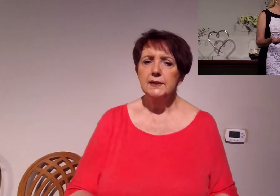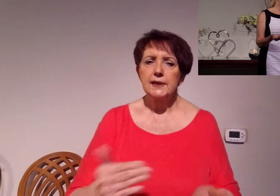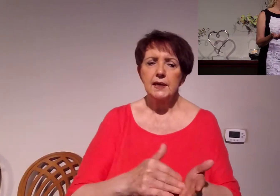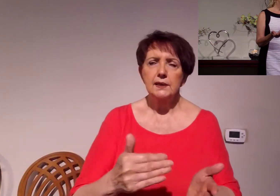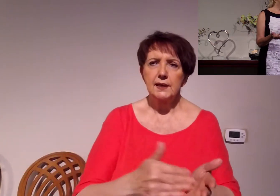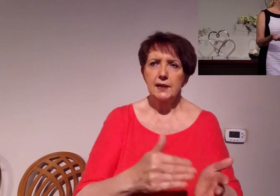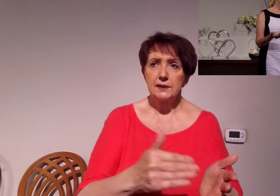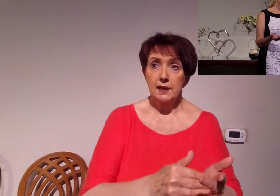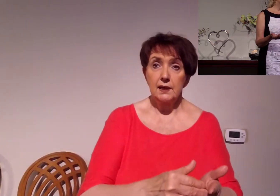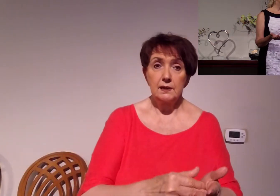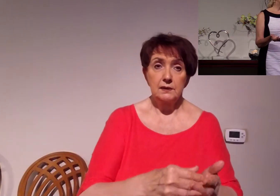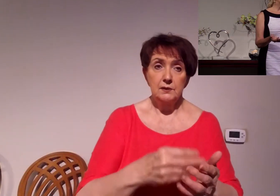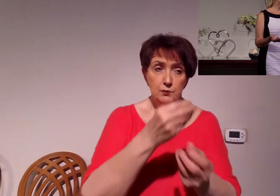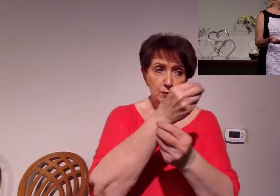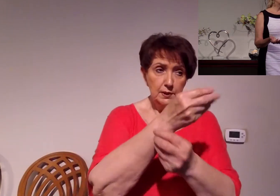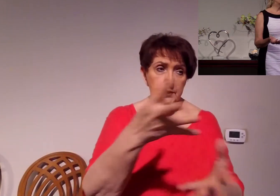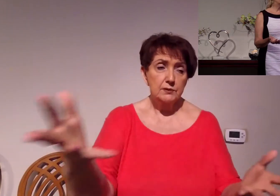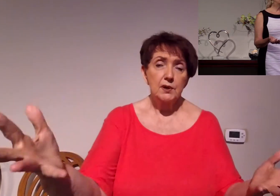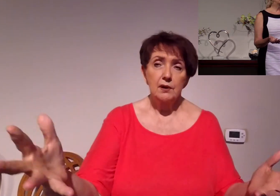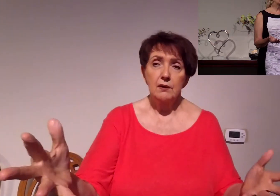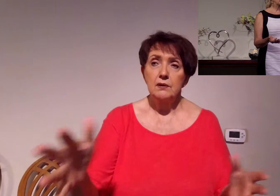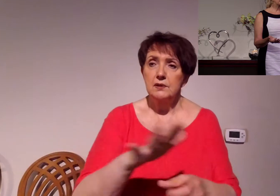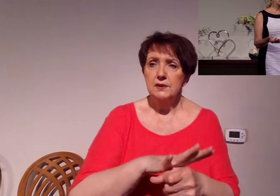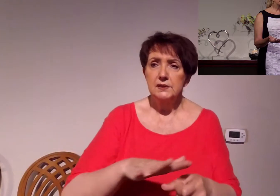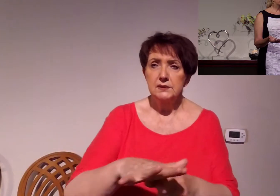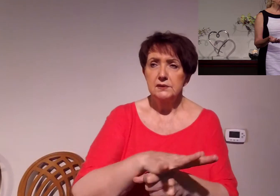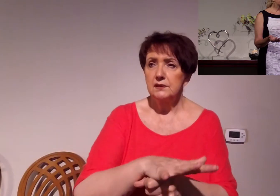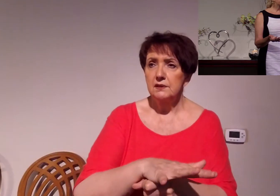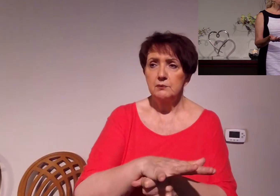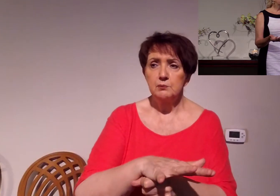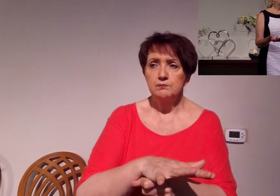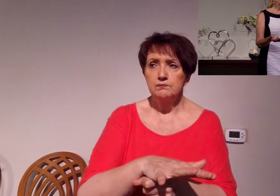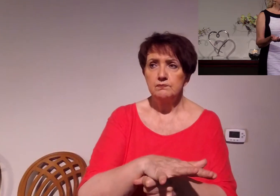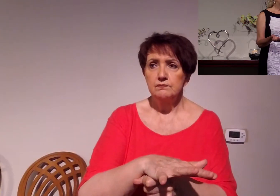us that's not a place of,